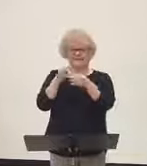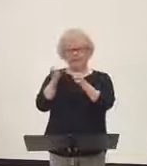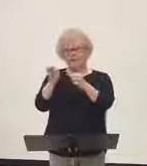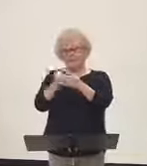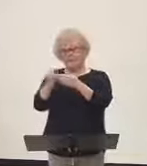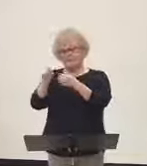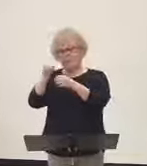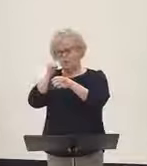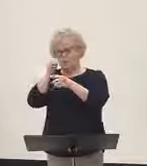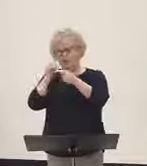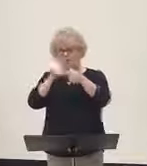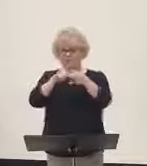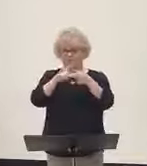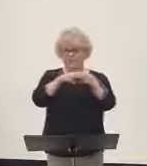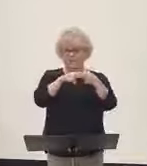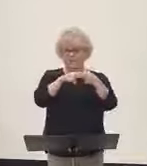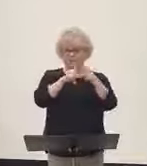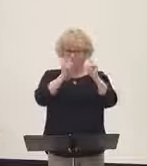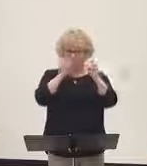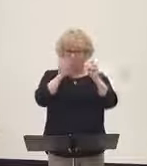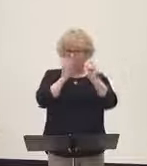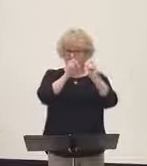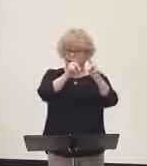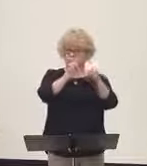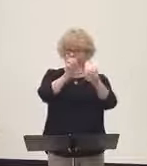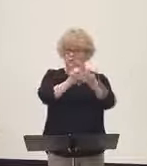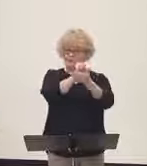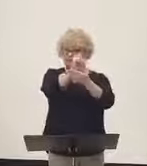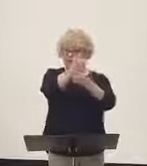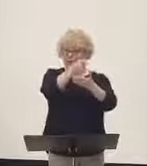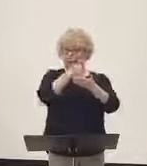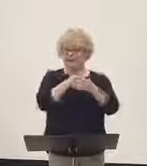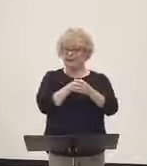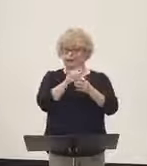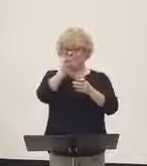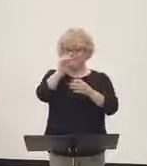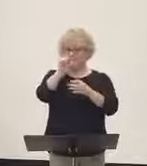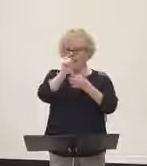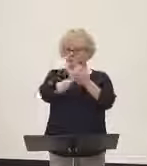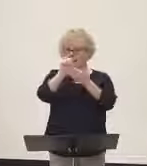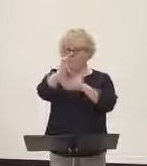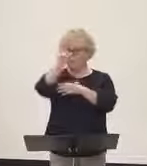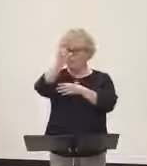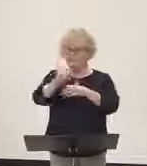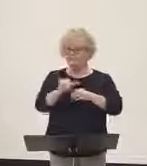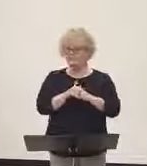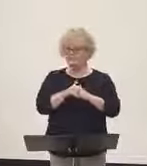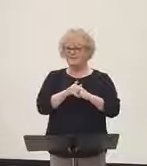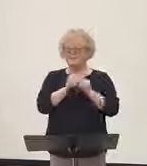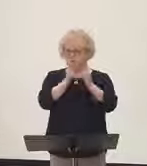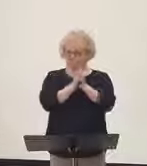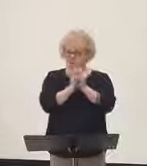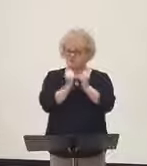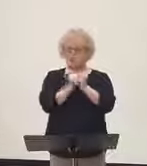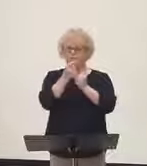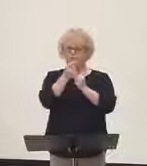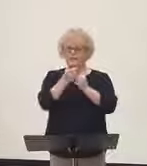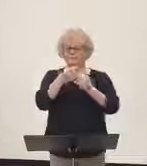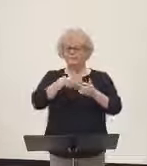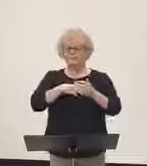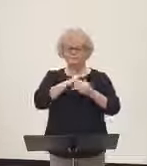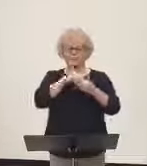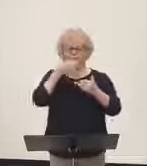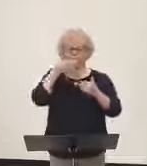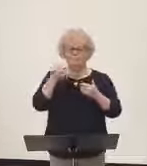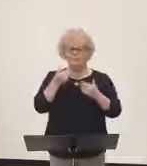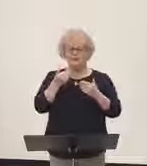his home, and then on back to Mount St. Mary's. We'll be sending our prayers with him. We wish him all the